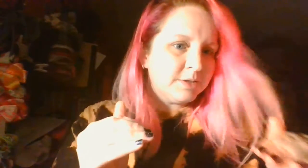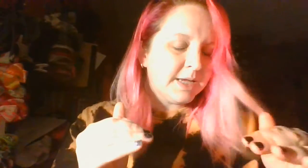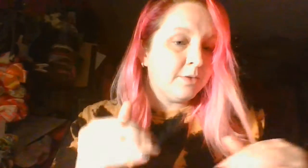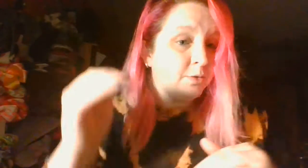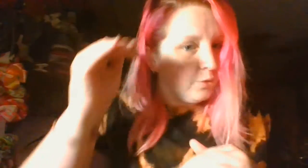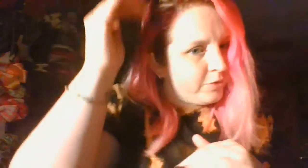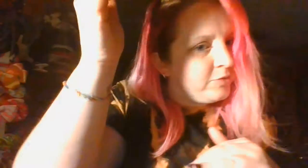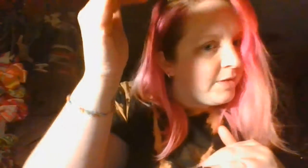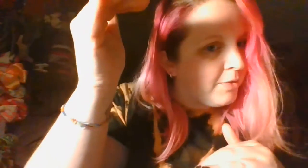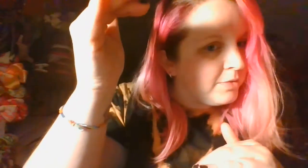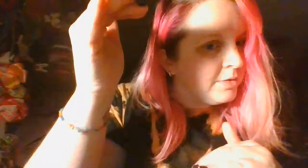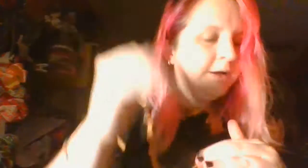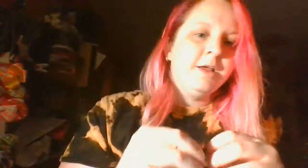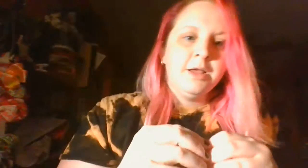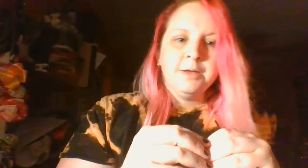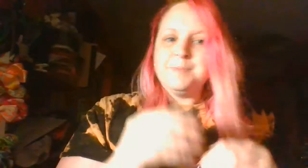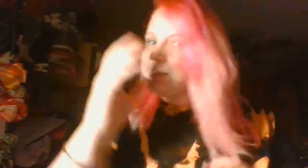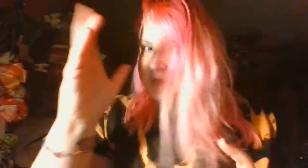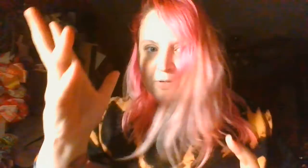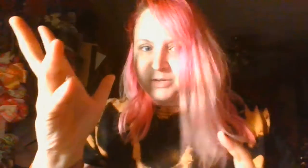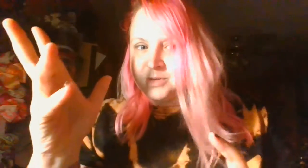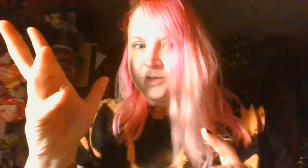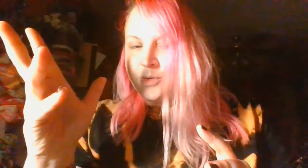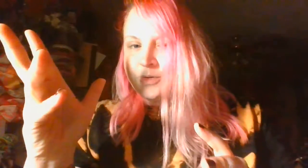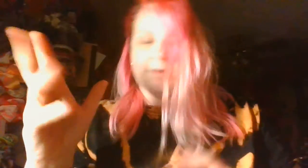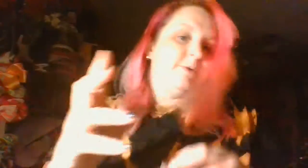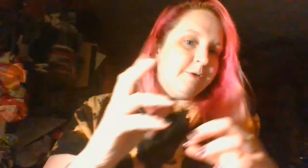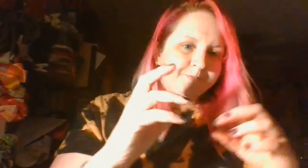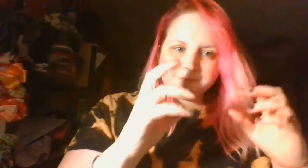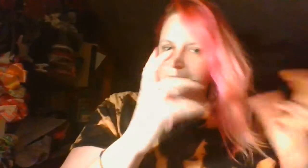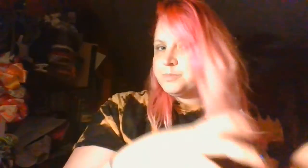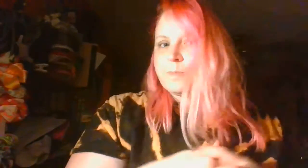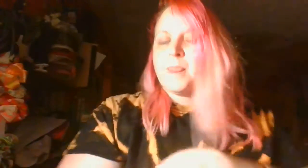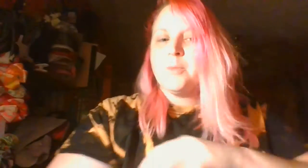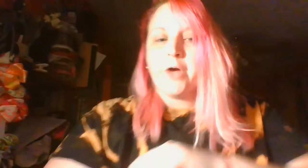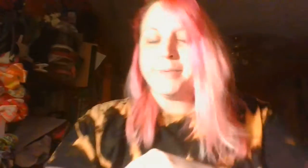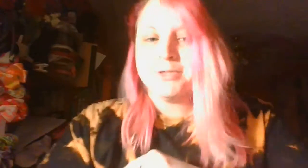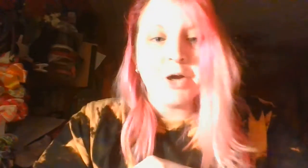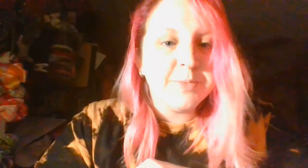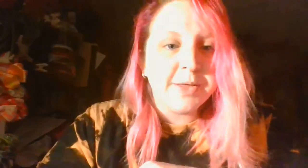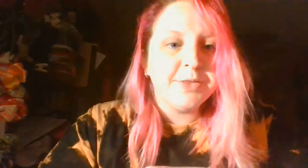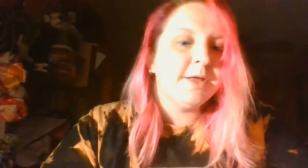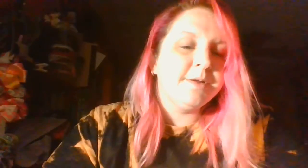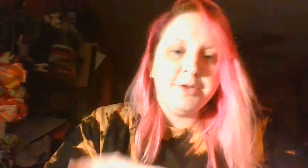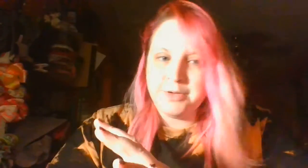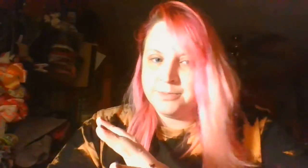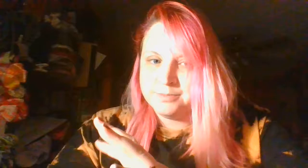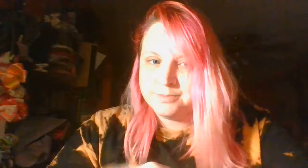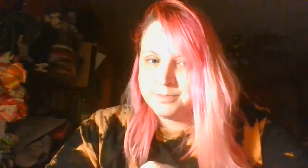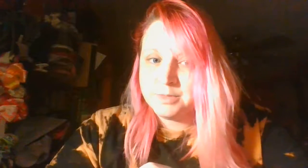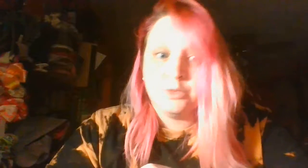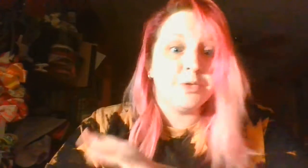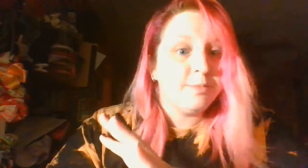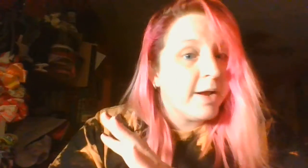South, Northern South. Same goes with the Northern. Or perhaps you're talking about the, North